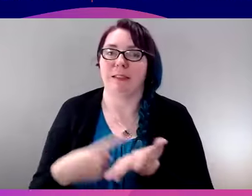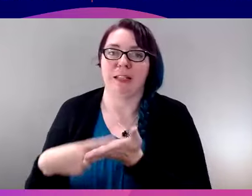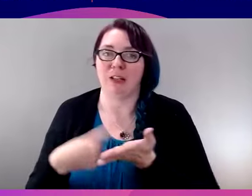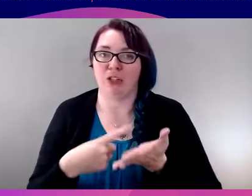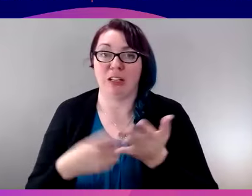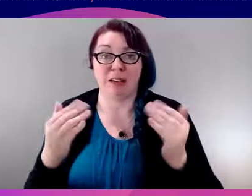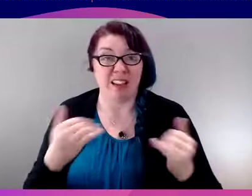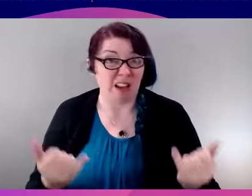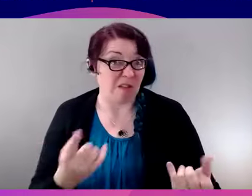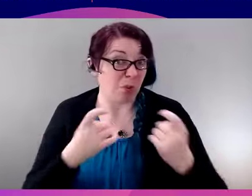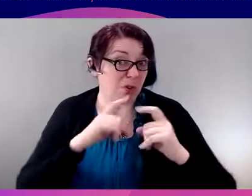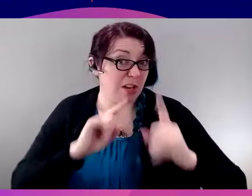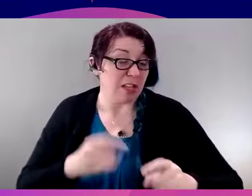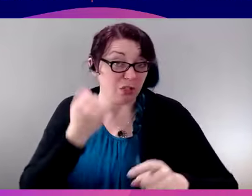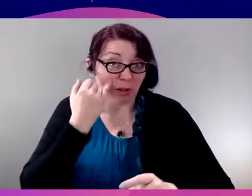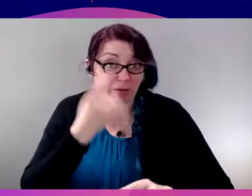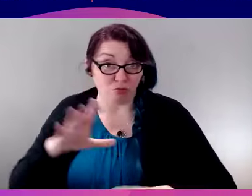now.